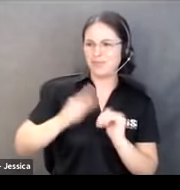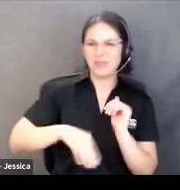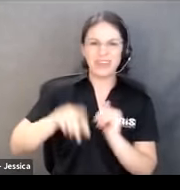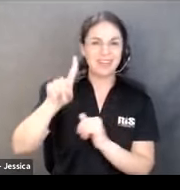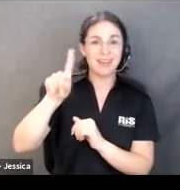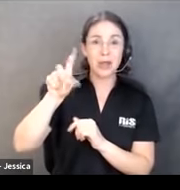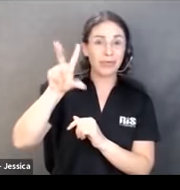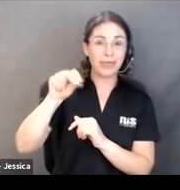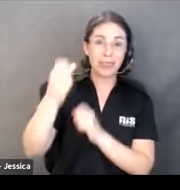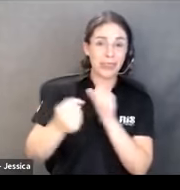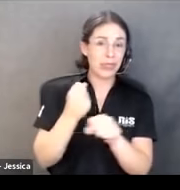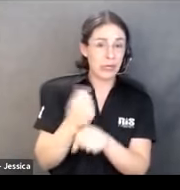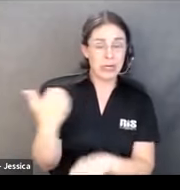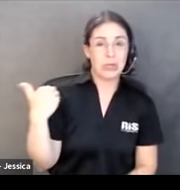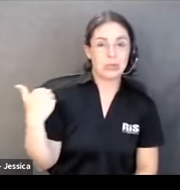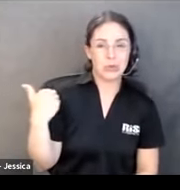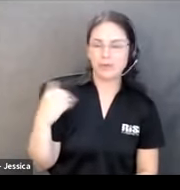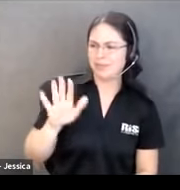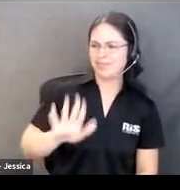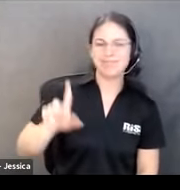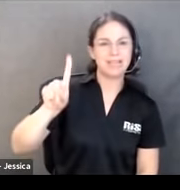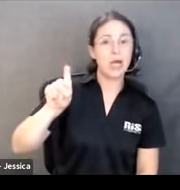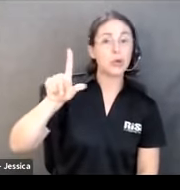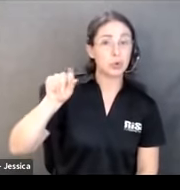ago, 120 years ago,